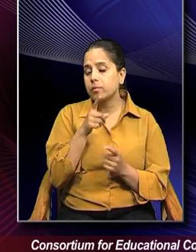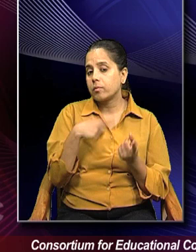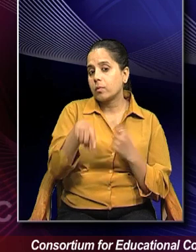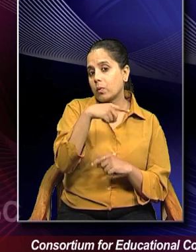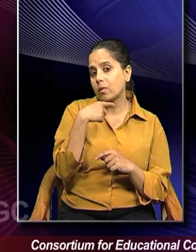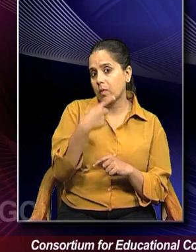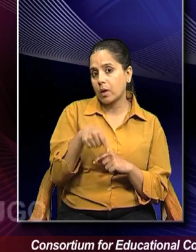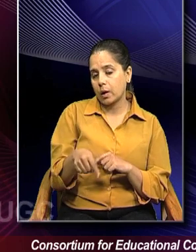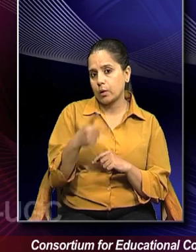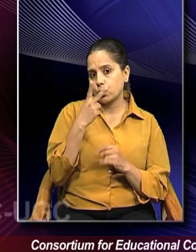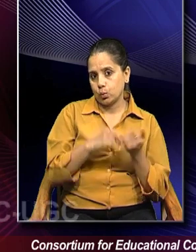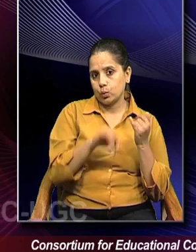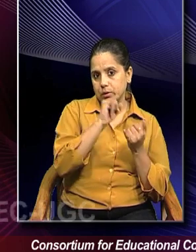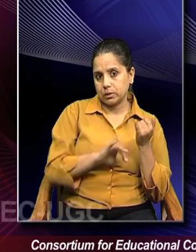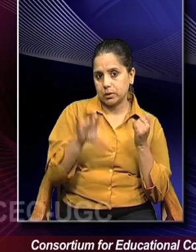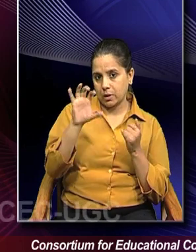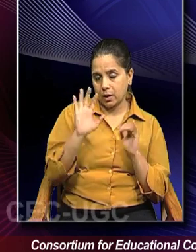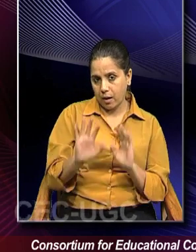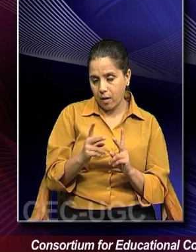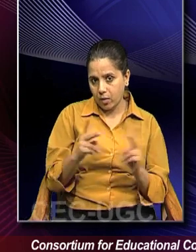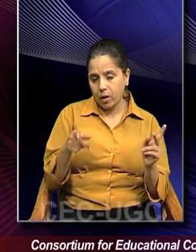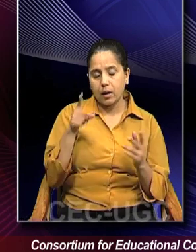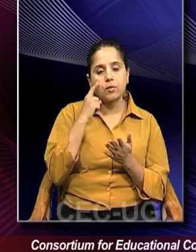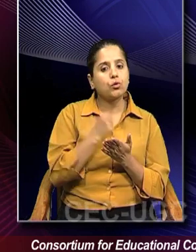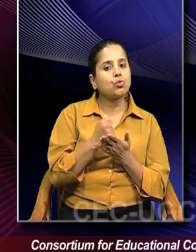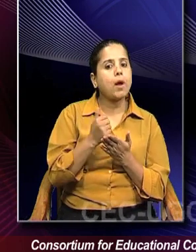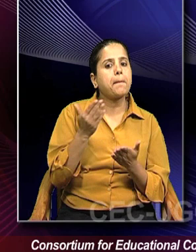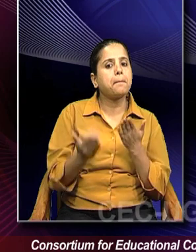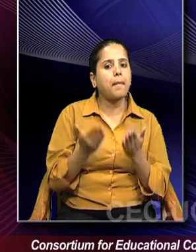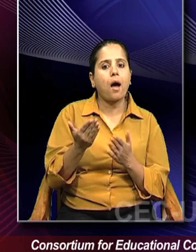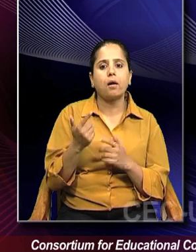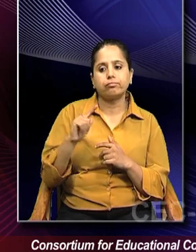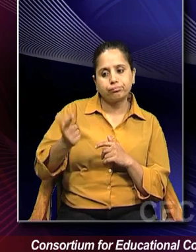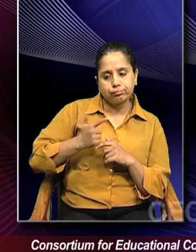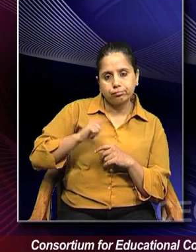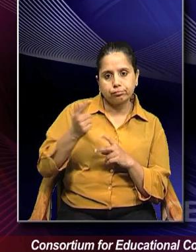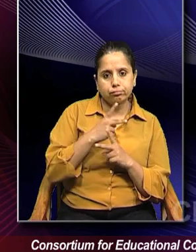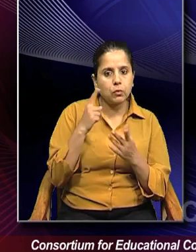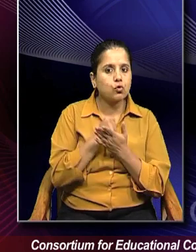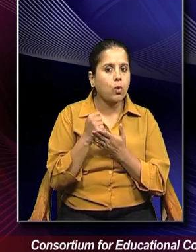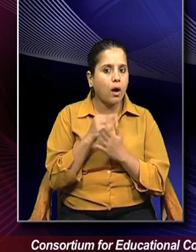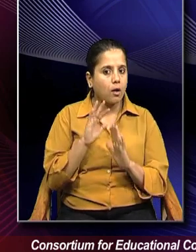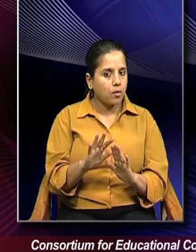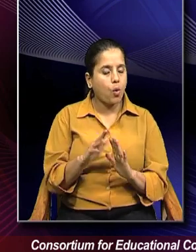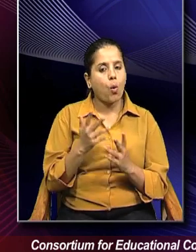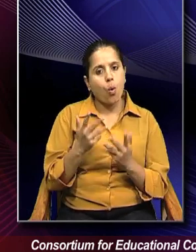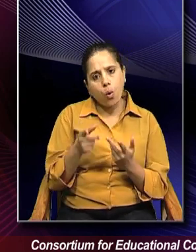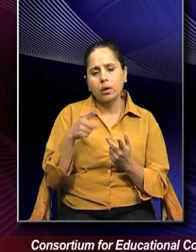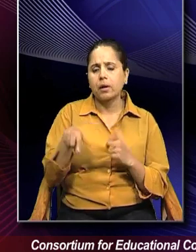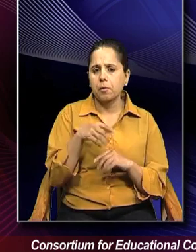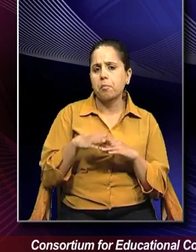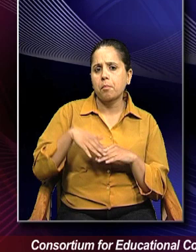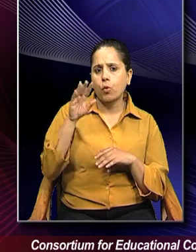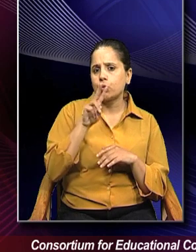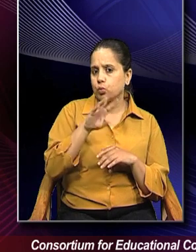are two states who are trying to balance each other, or there can be more than